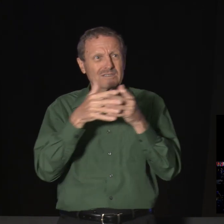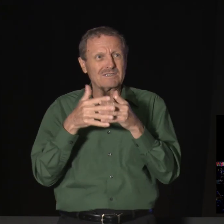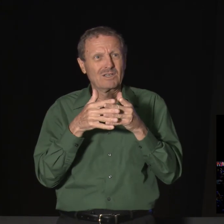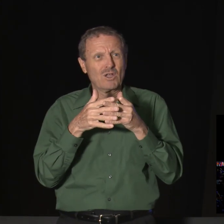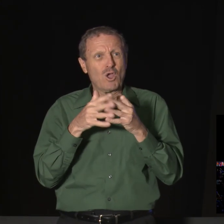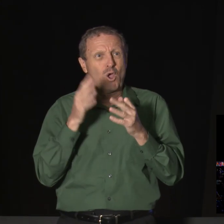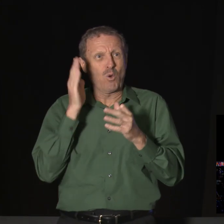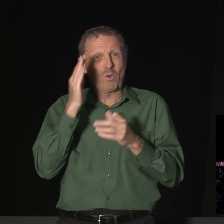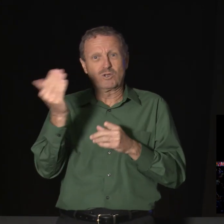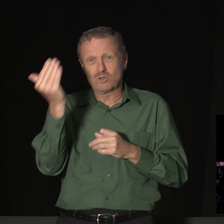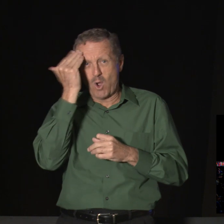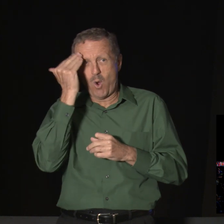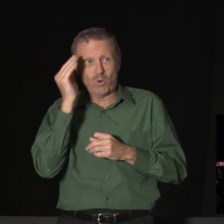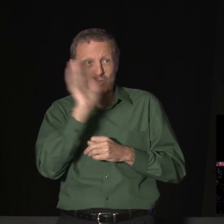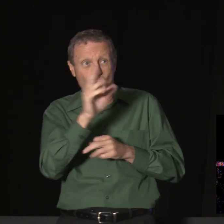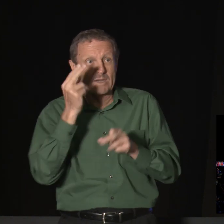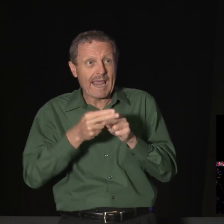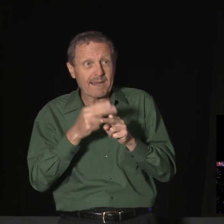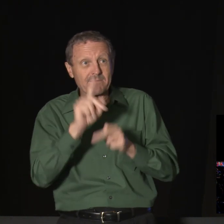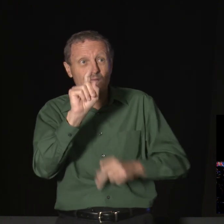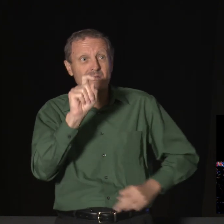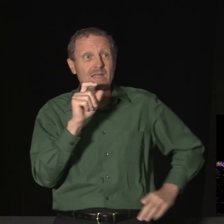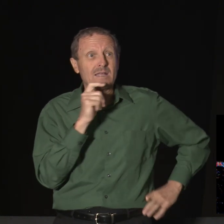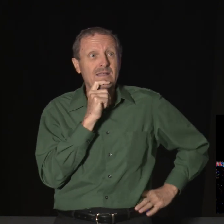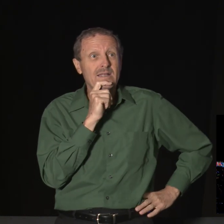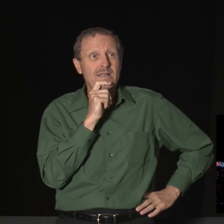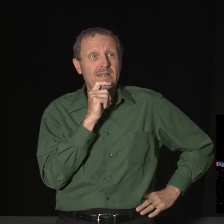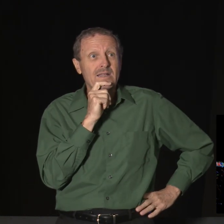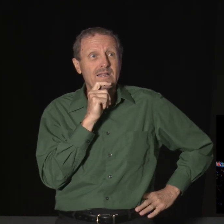would actually know your name?